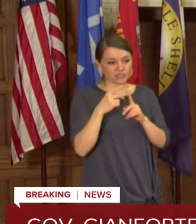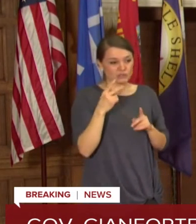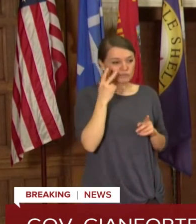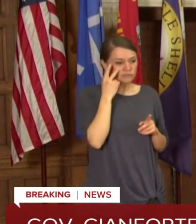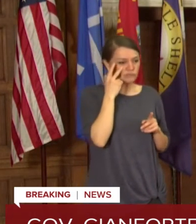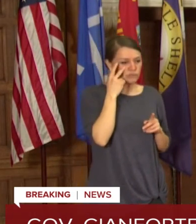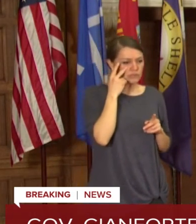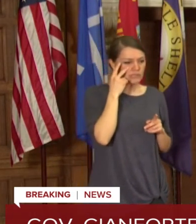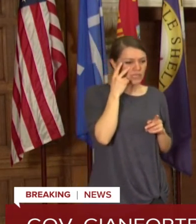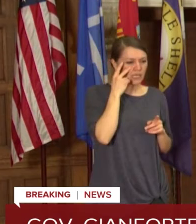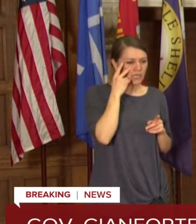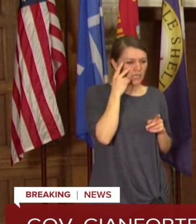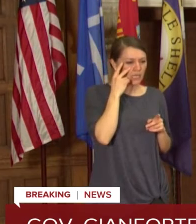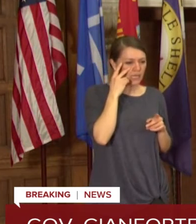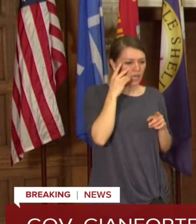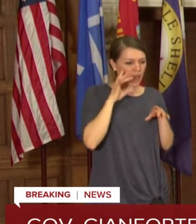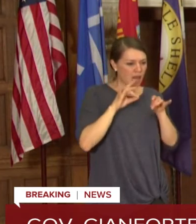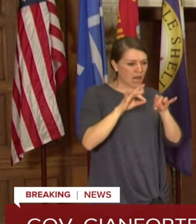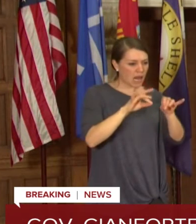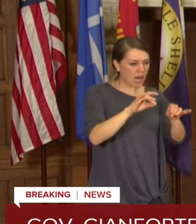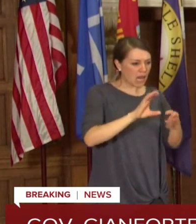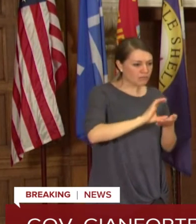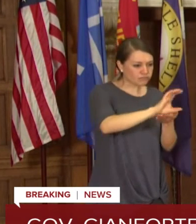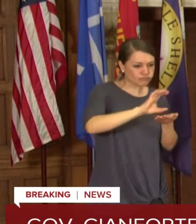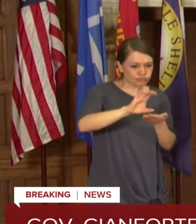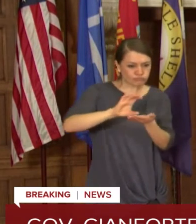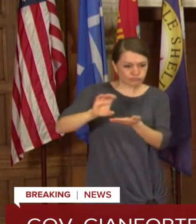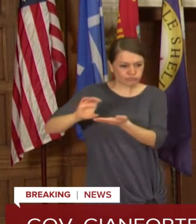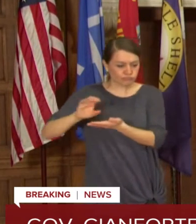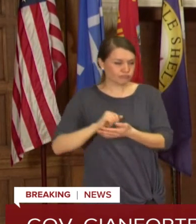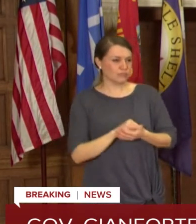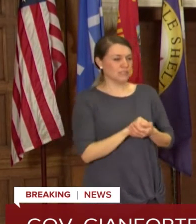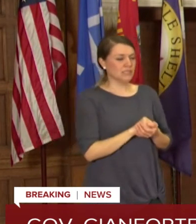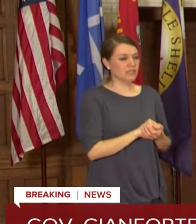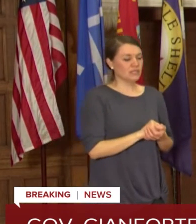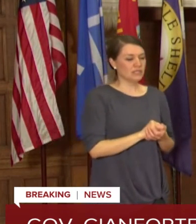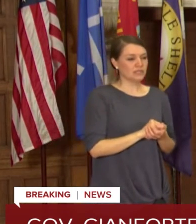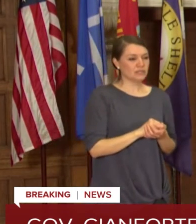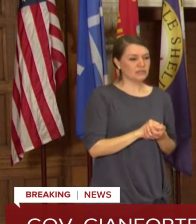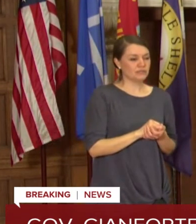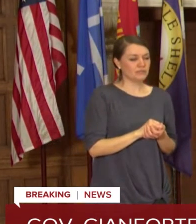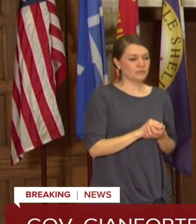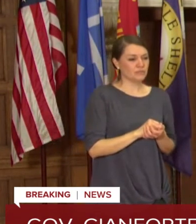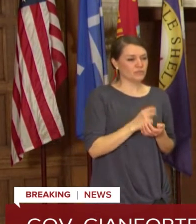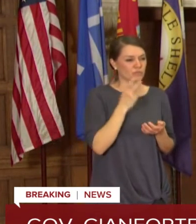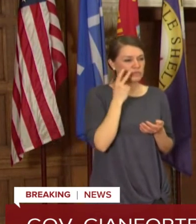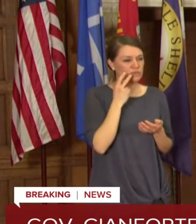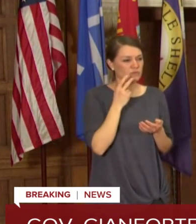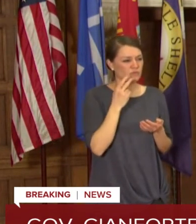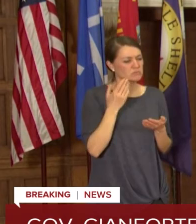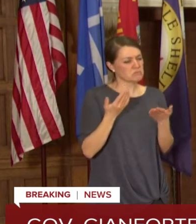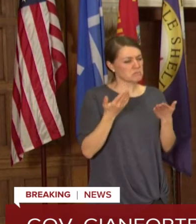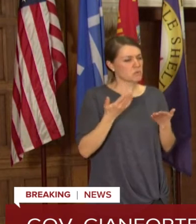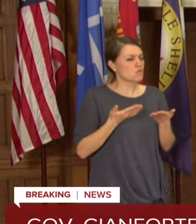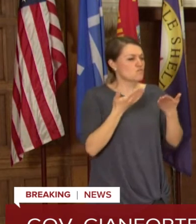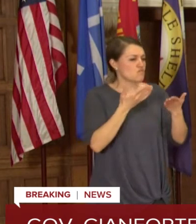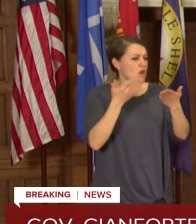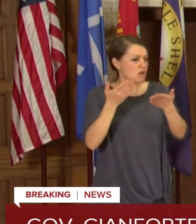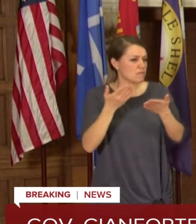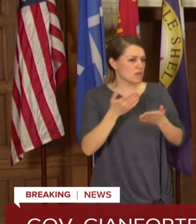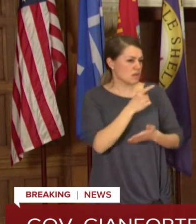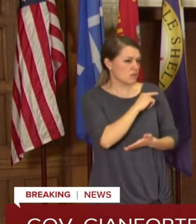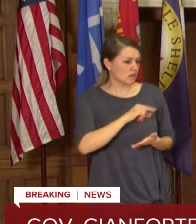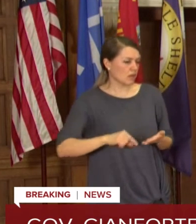the counties and how they're progressing through 1B+, and we'll be making recommendations to Governor Gianforte as we continue